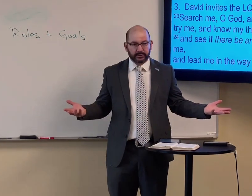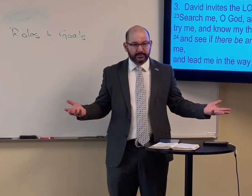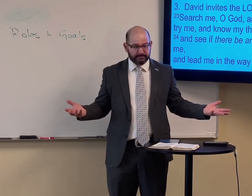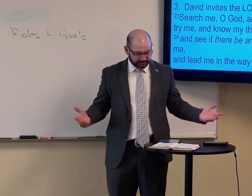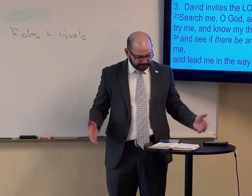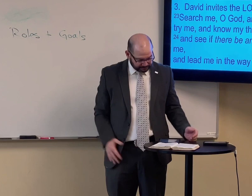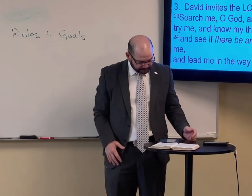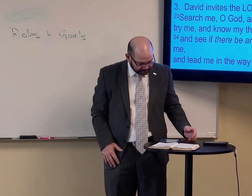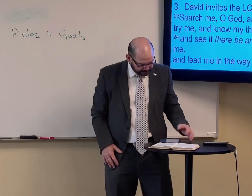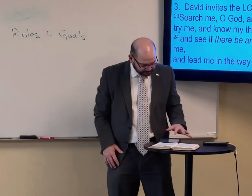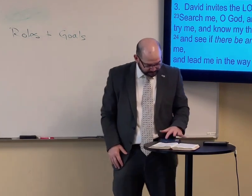anything.